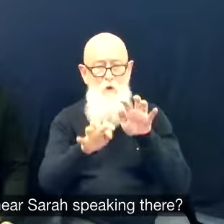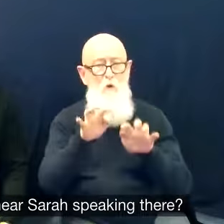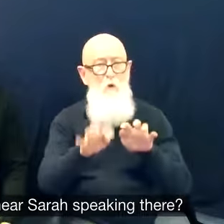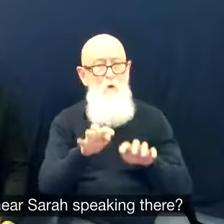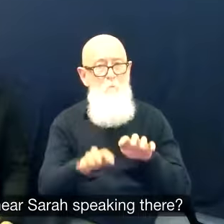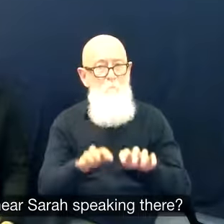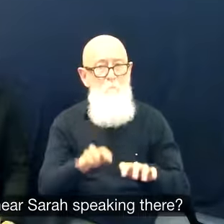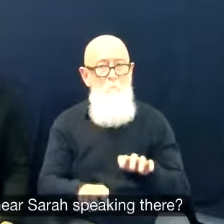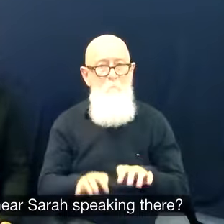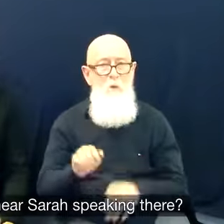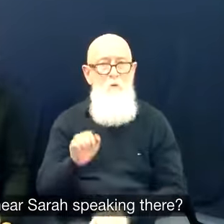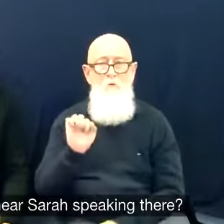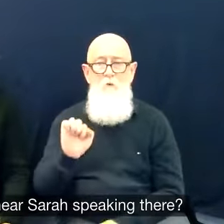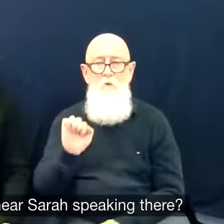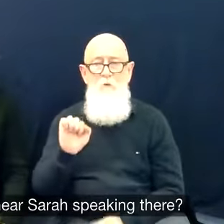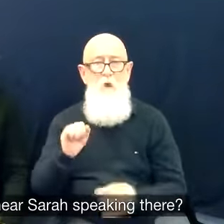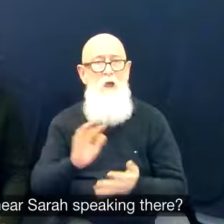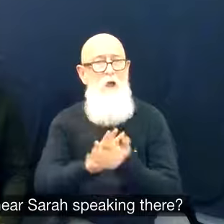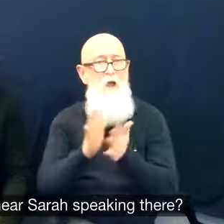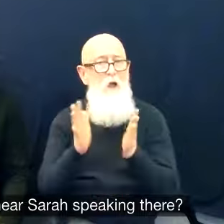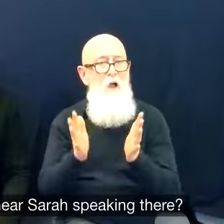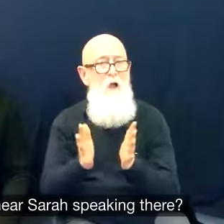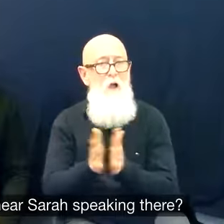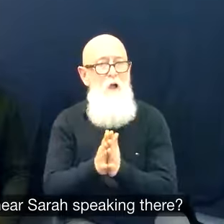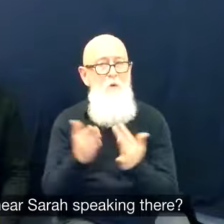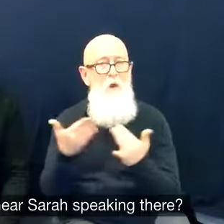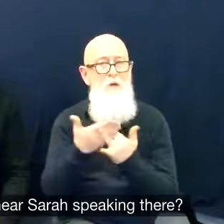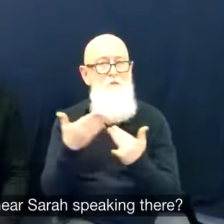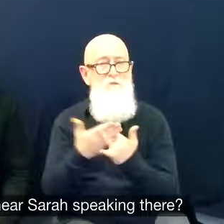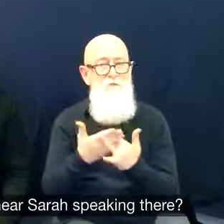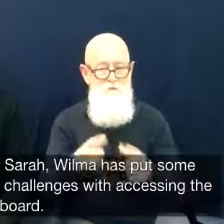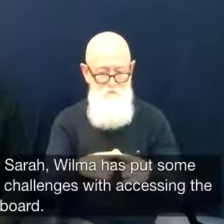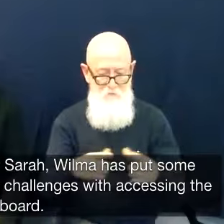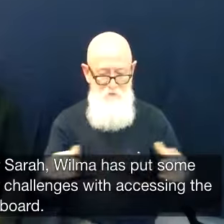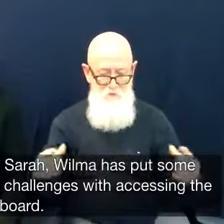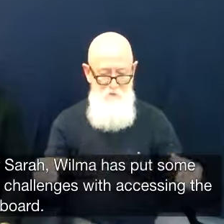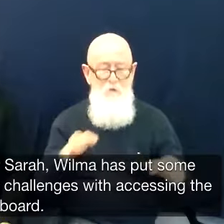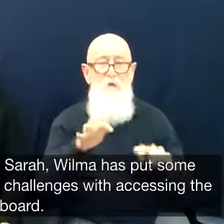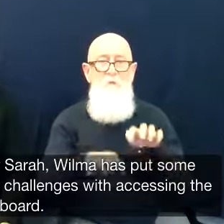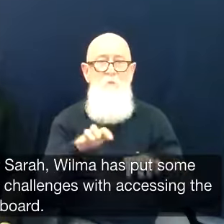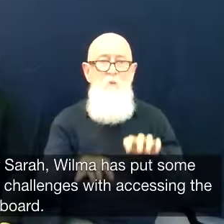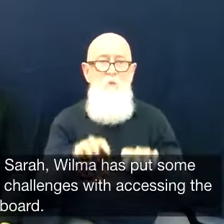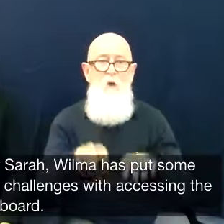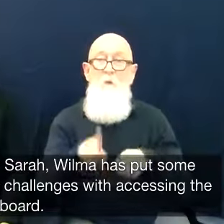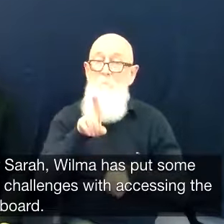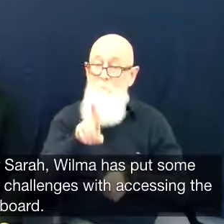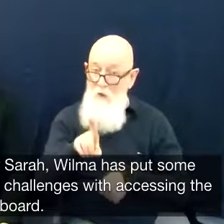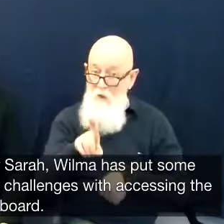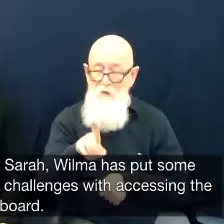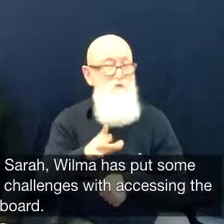her challenges with accessing the keyboard, but she's able to use her